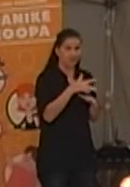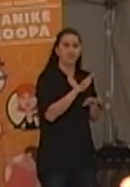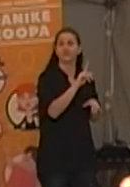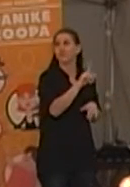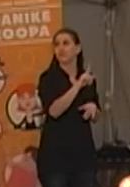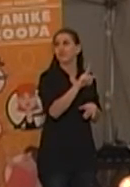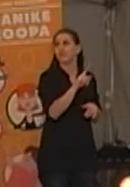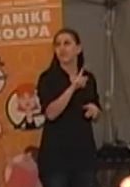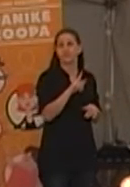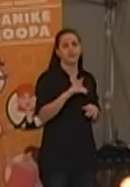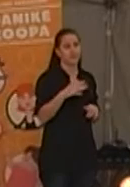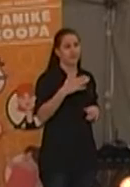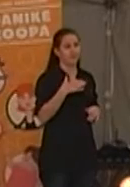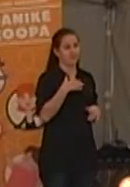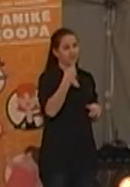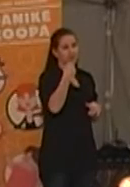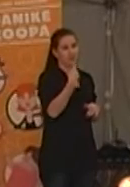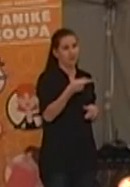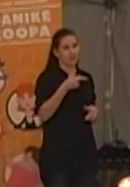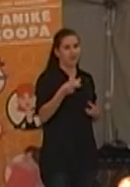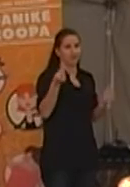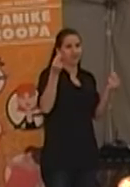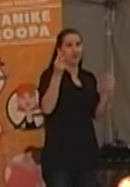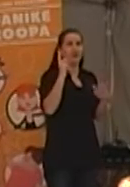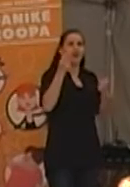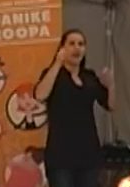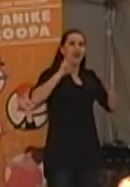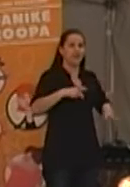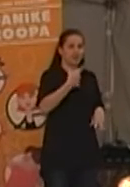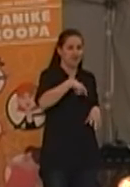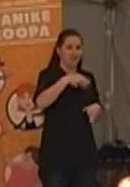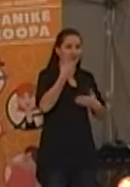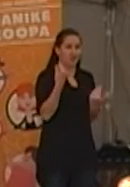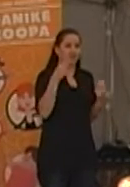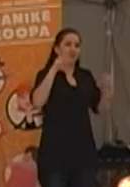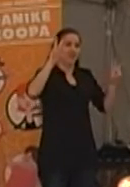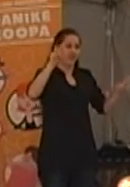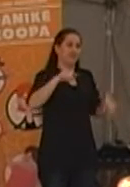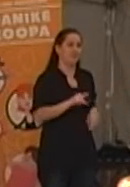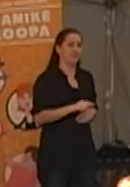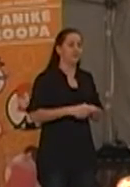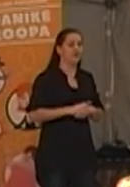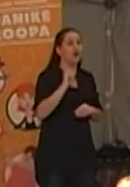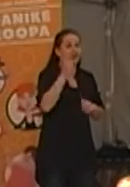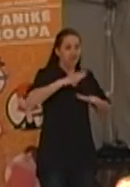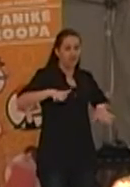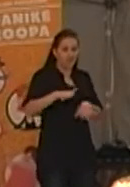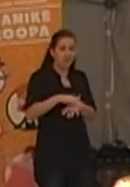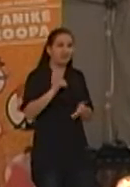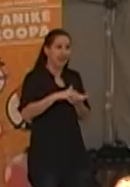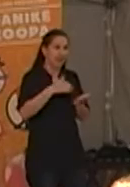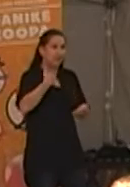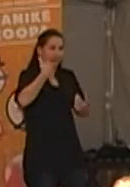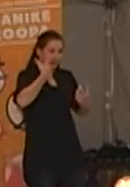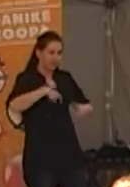I try to say it authoritatively, even though I'm not an expert on the field. But I'm on stage, and that means I'm important.